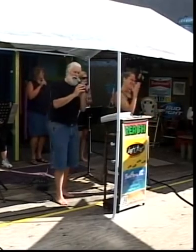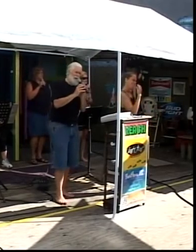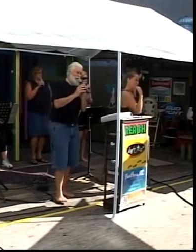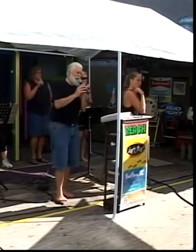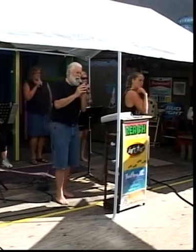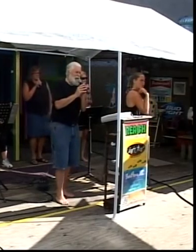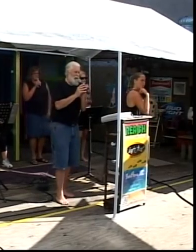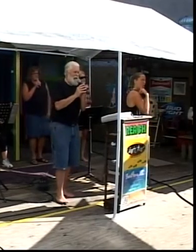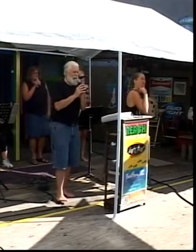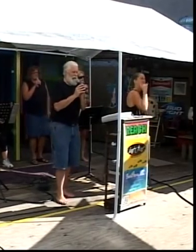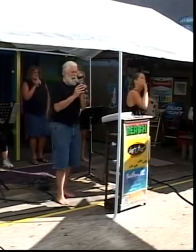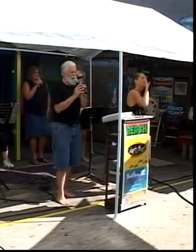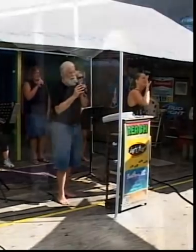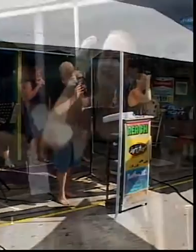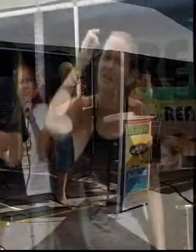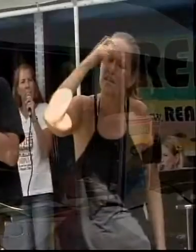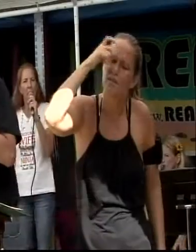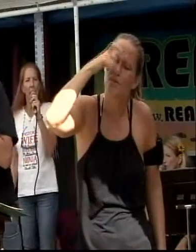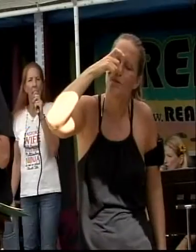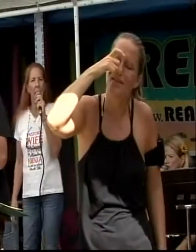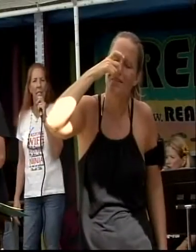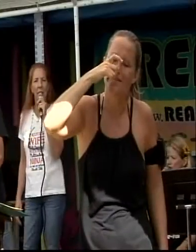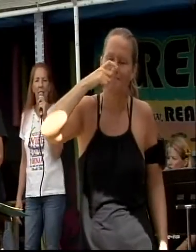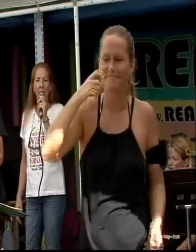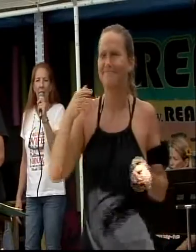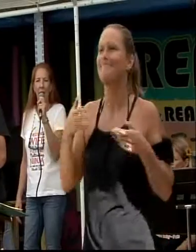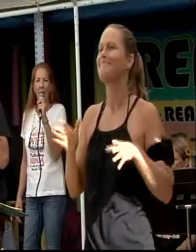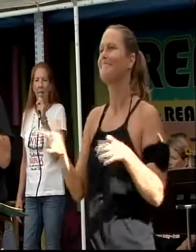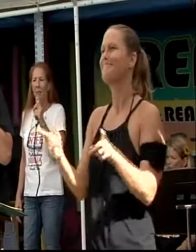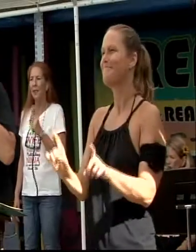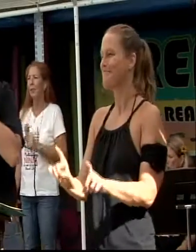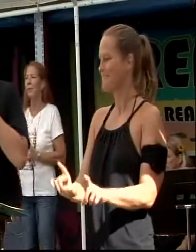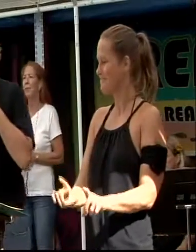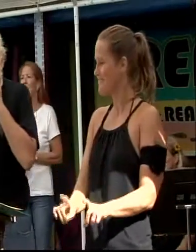Whispers words of wisdom, let it be.